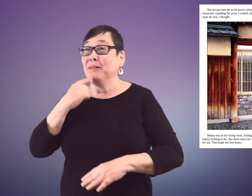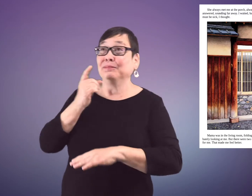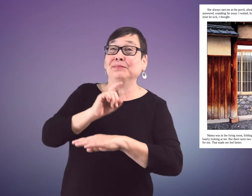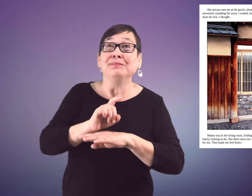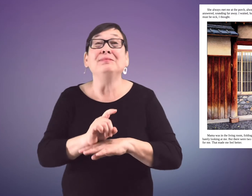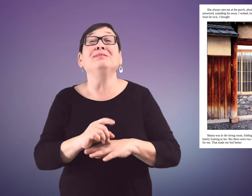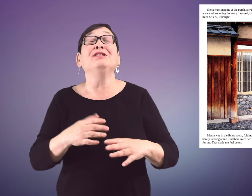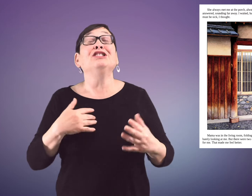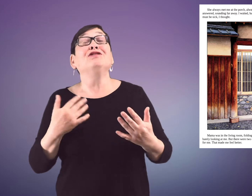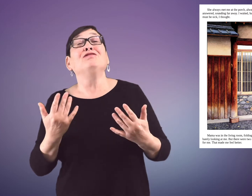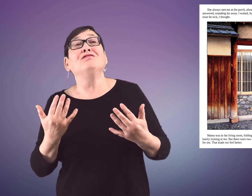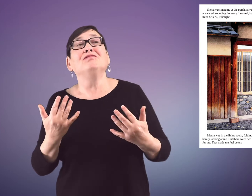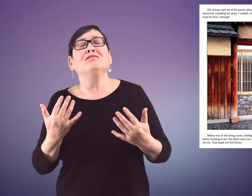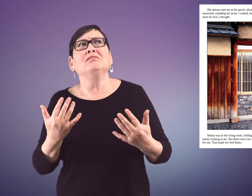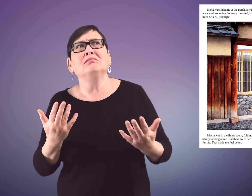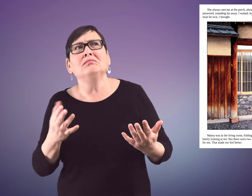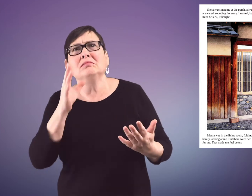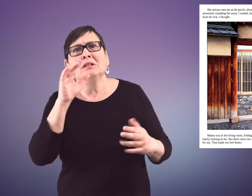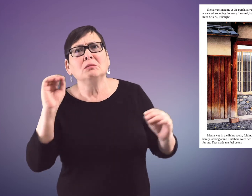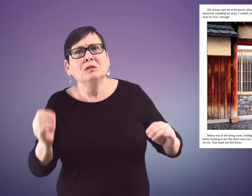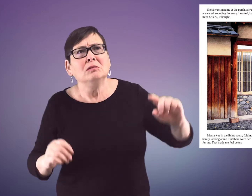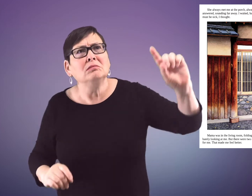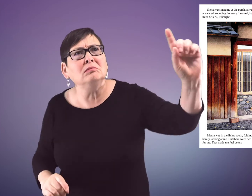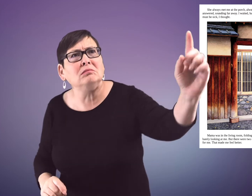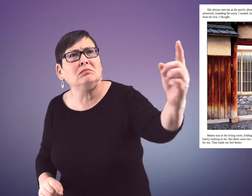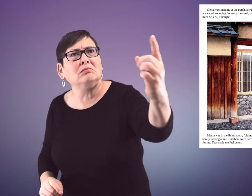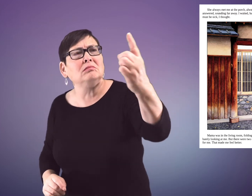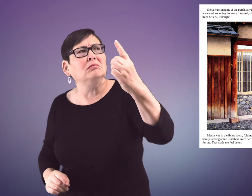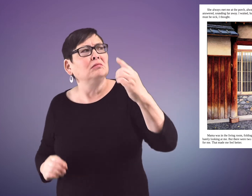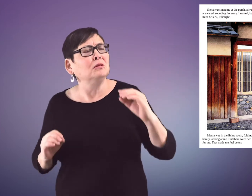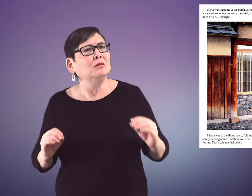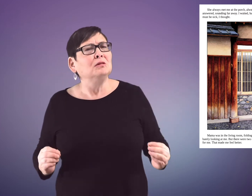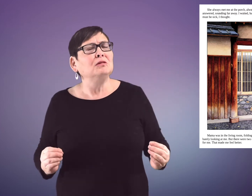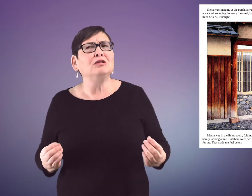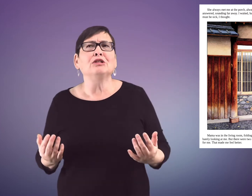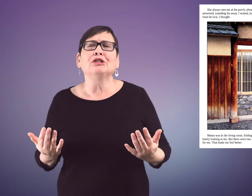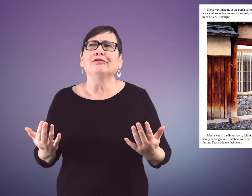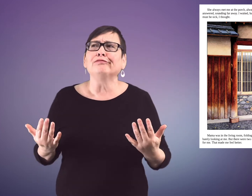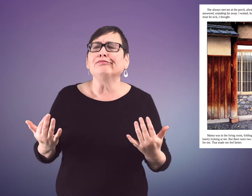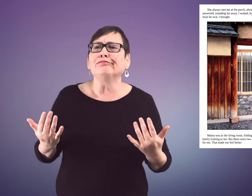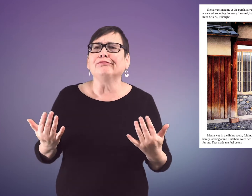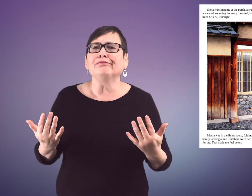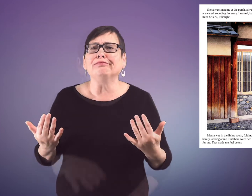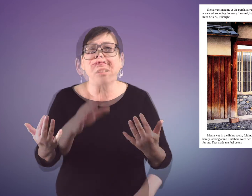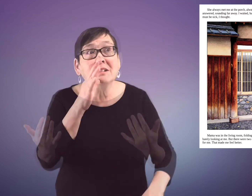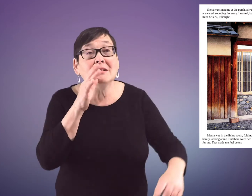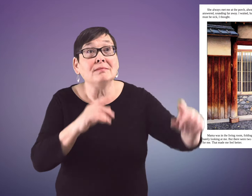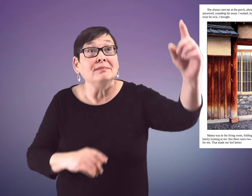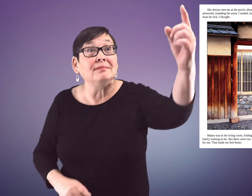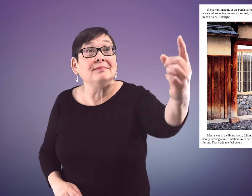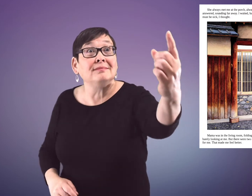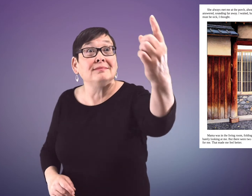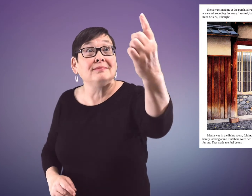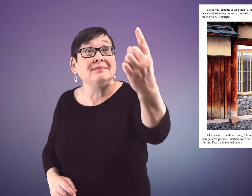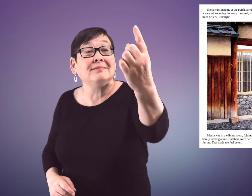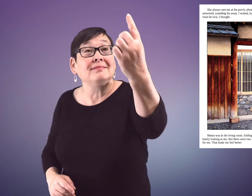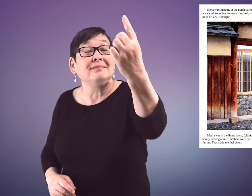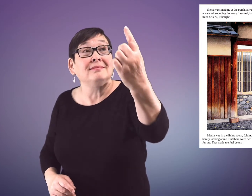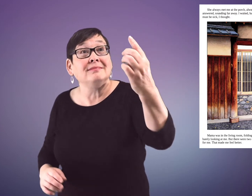knew. She would know right away how I got my mittens wet. But then maybe she might be happy just to see